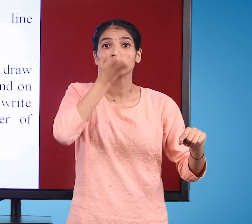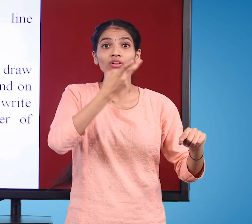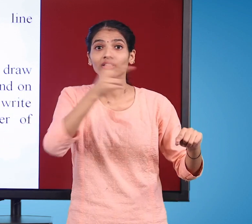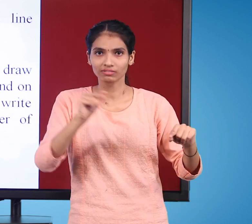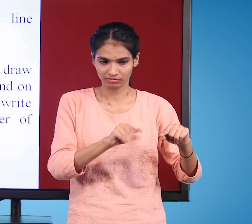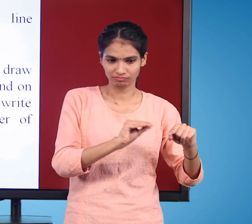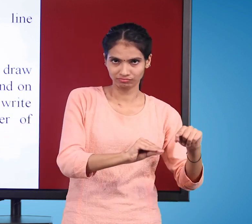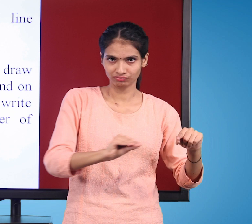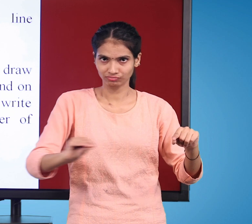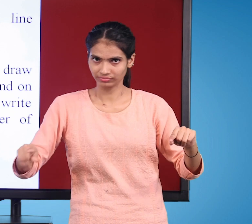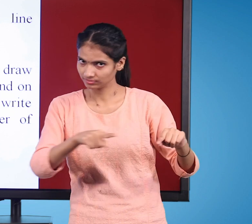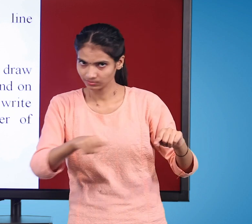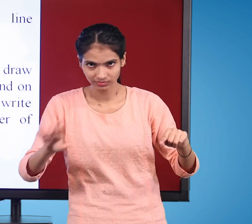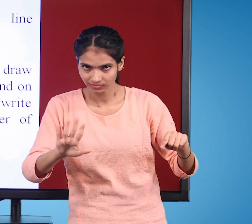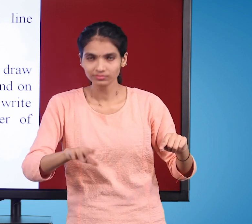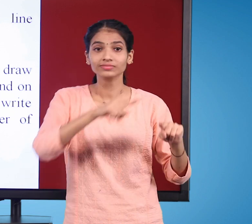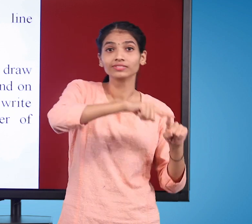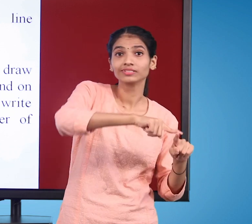numerals representing number of students.